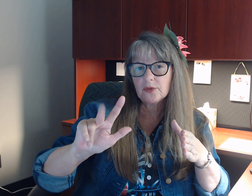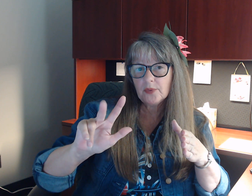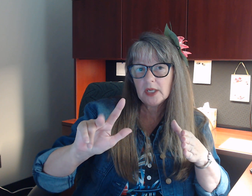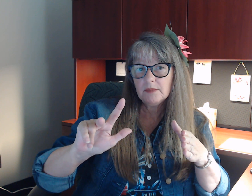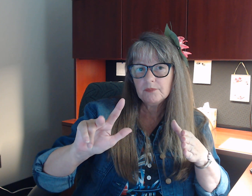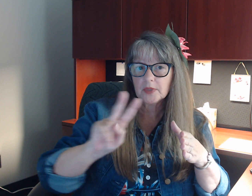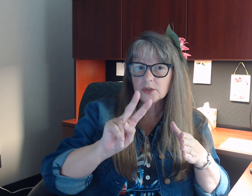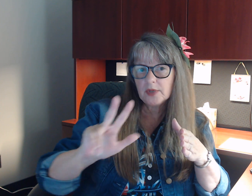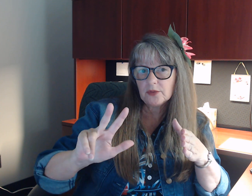23,